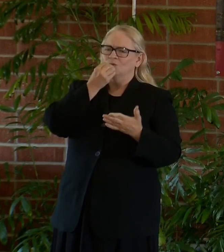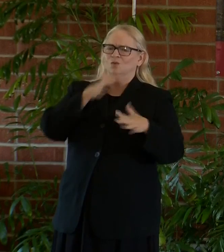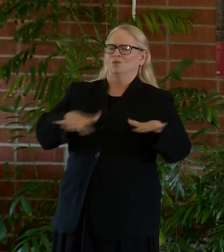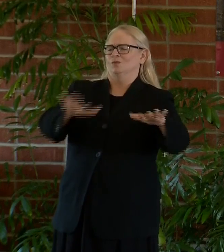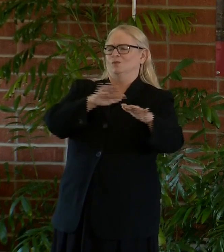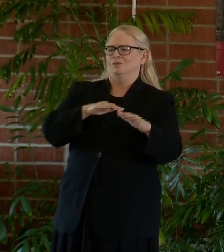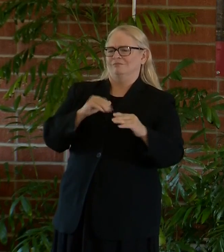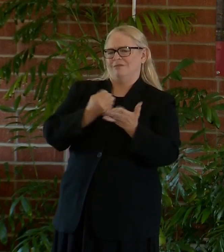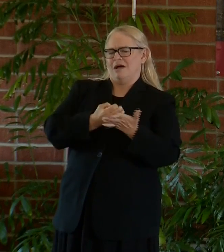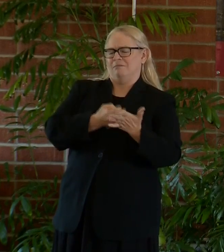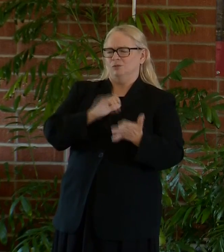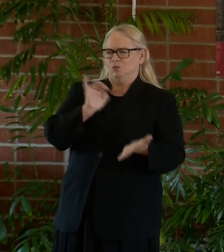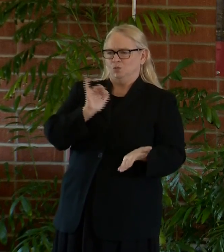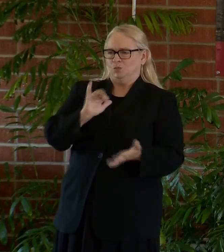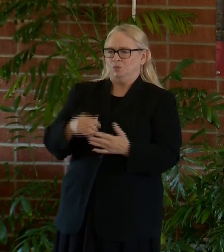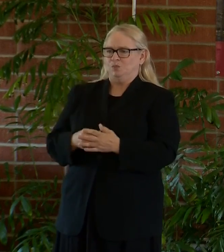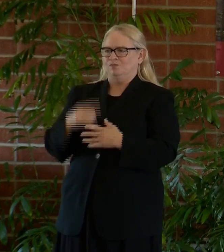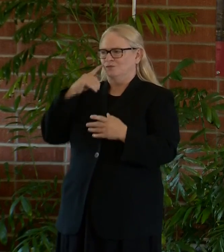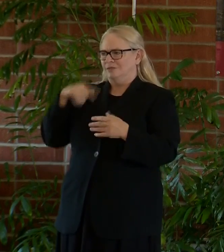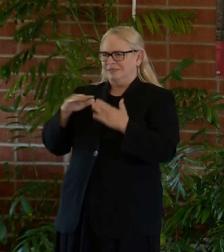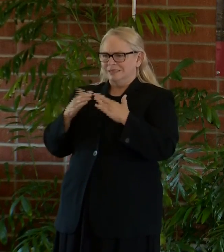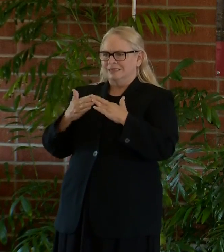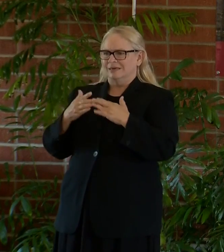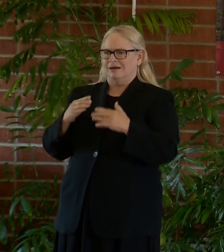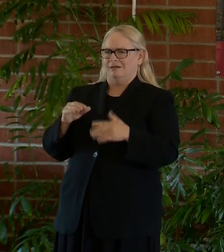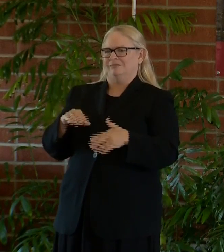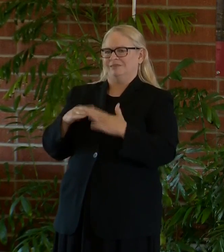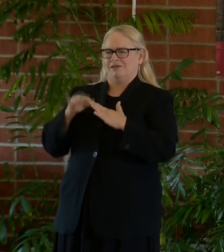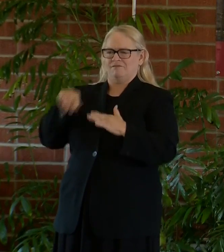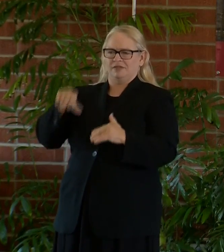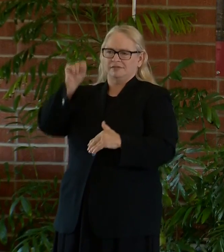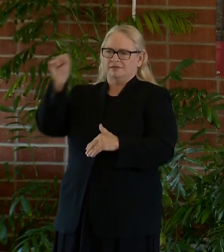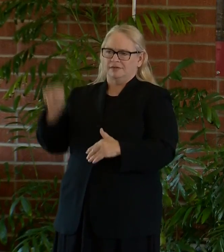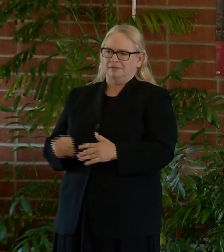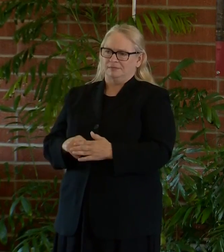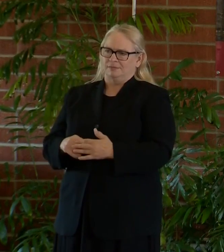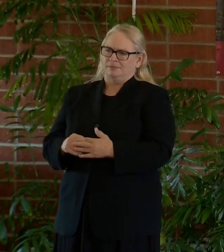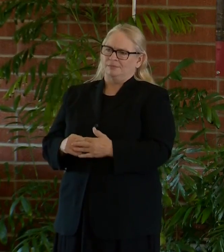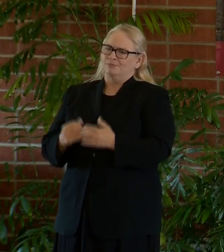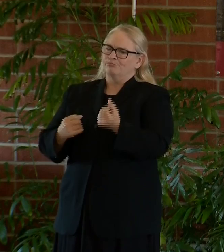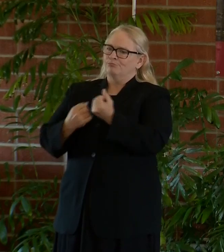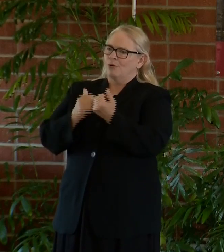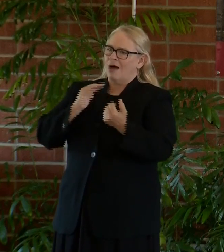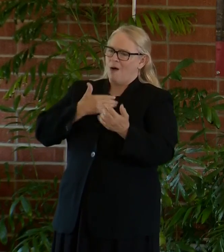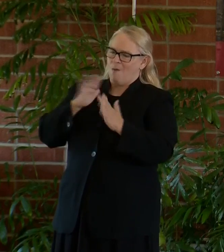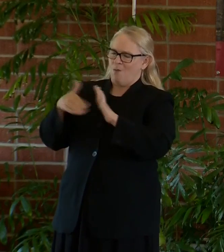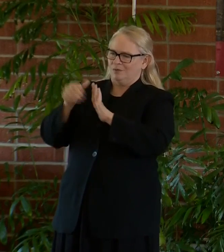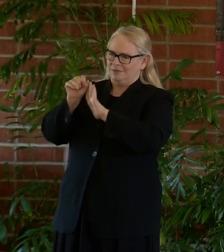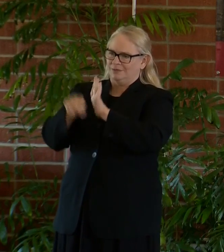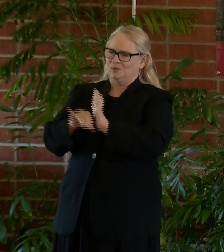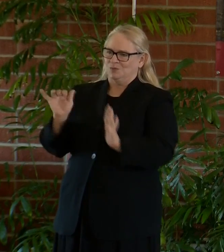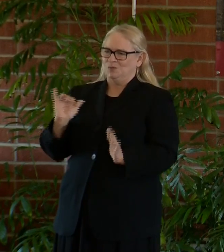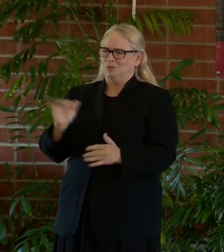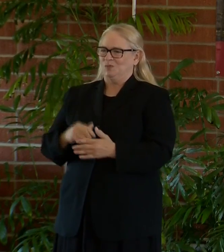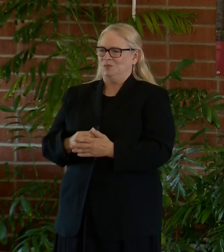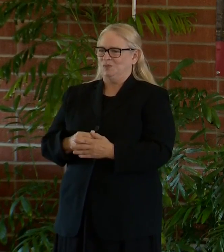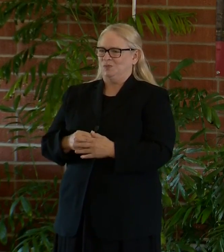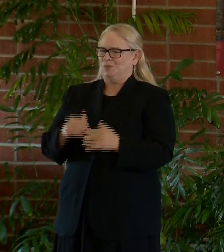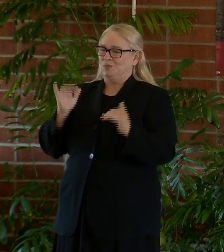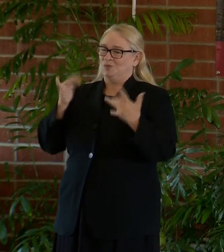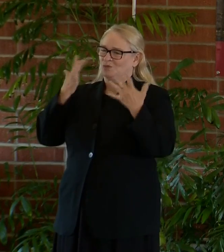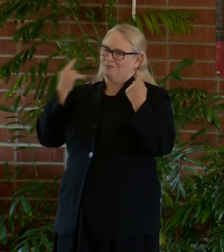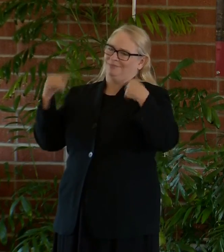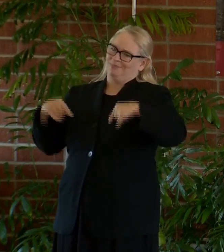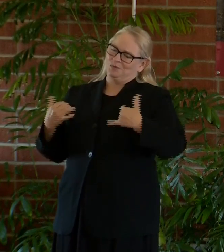for Stockton and the broader county and state. So that's the reason we're here this afternoon, but we're also here intentionally for